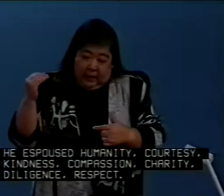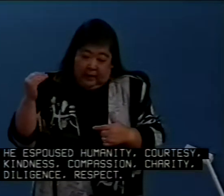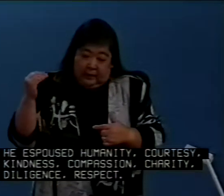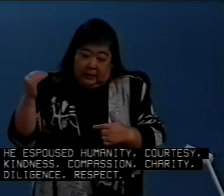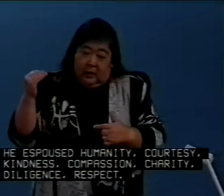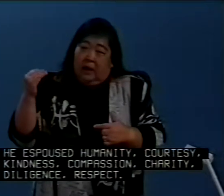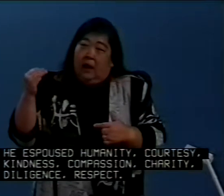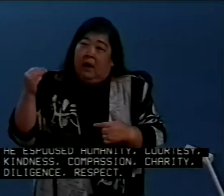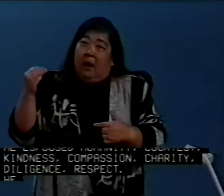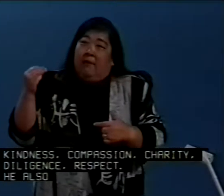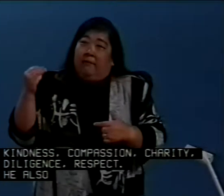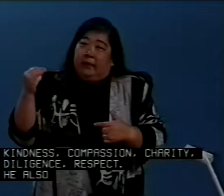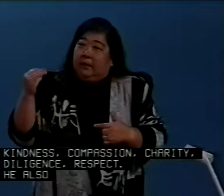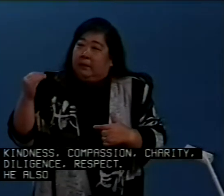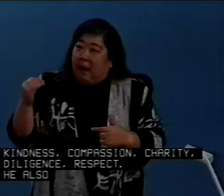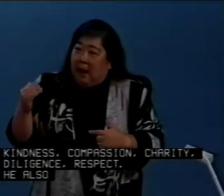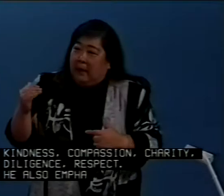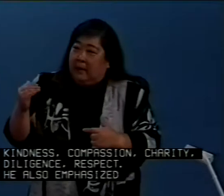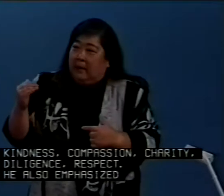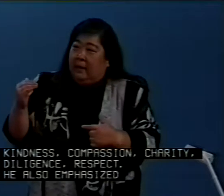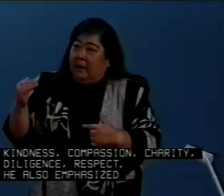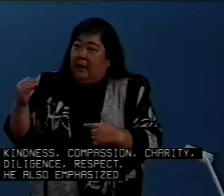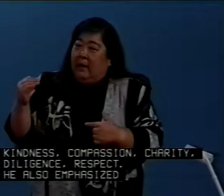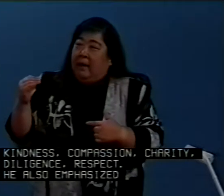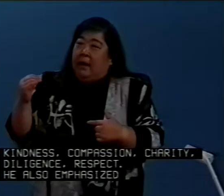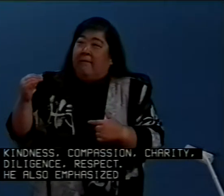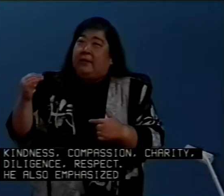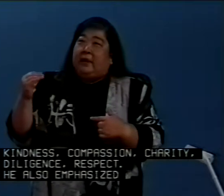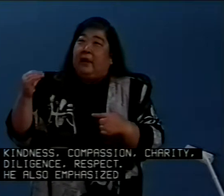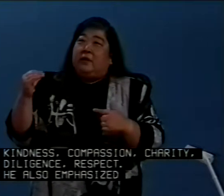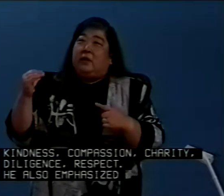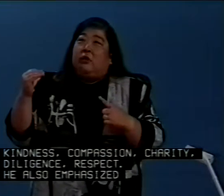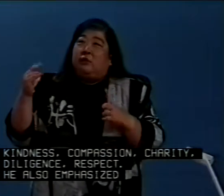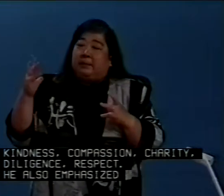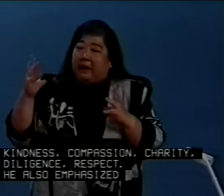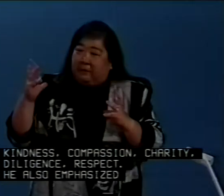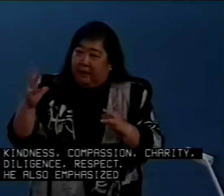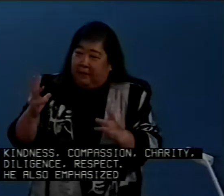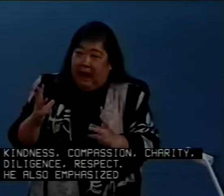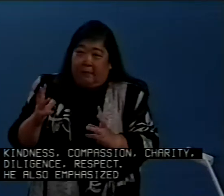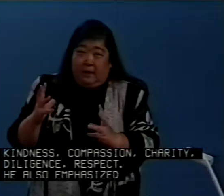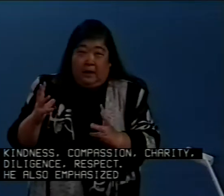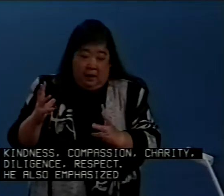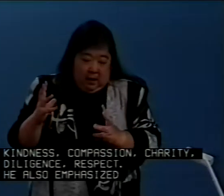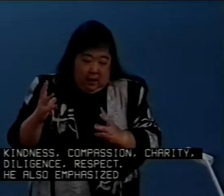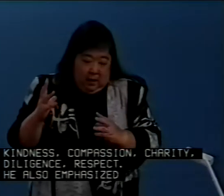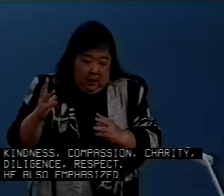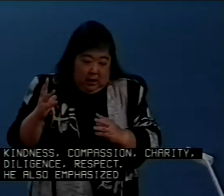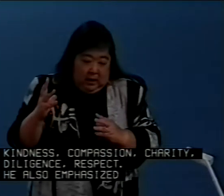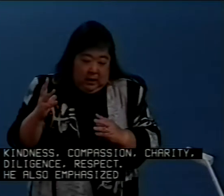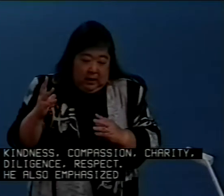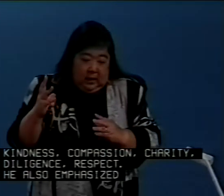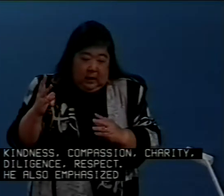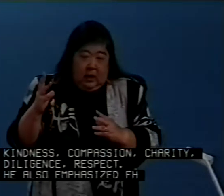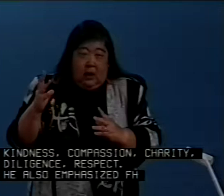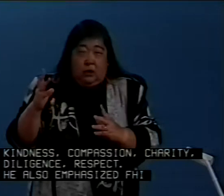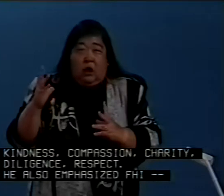emphasized filial piety. He emphasized respect for the family. He talked